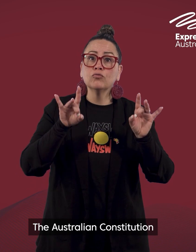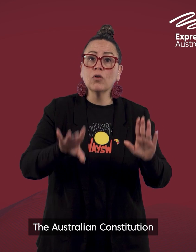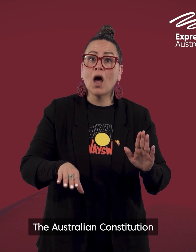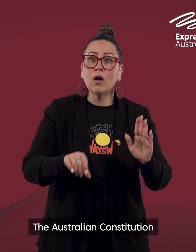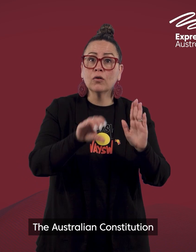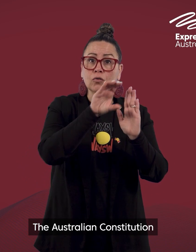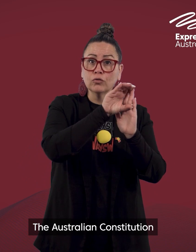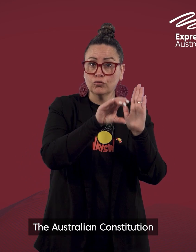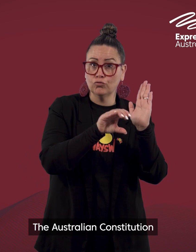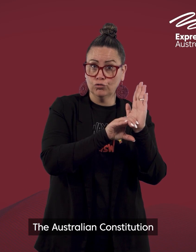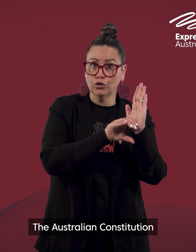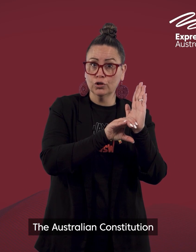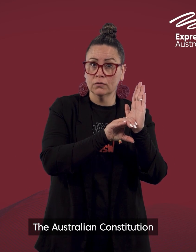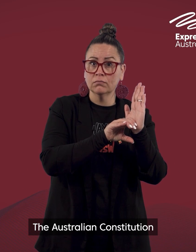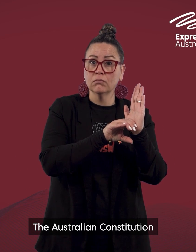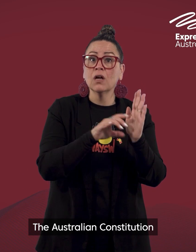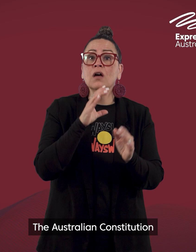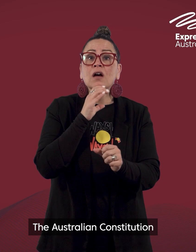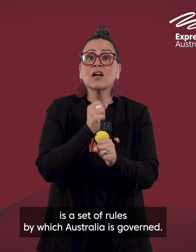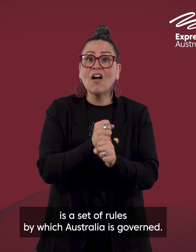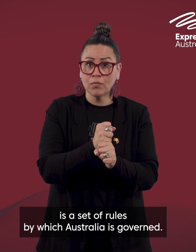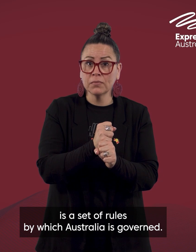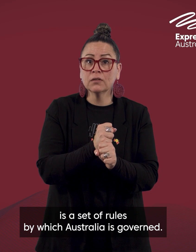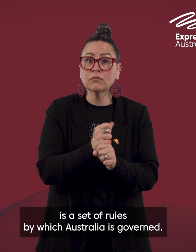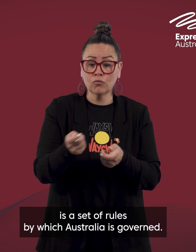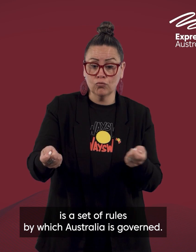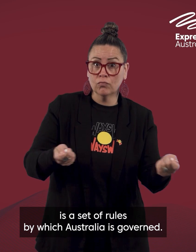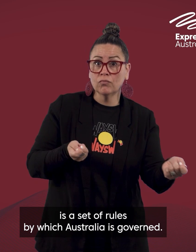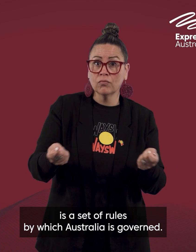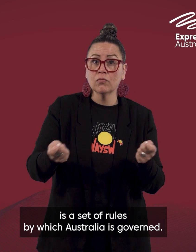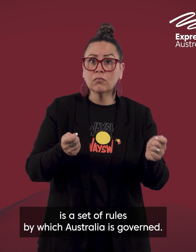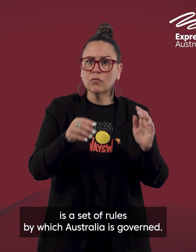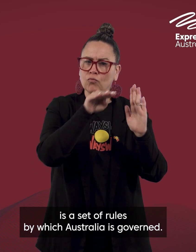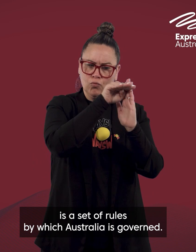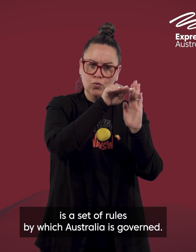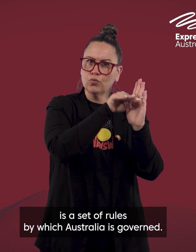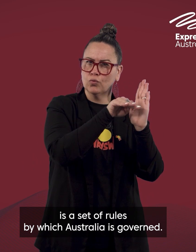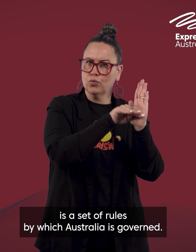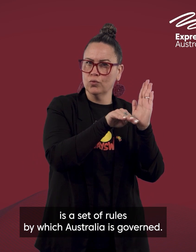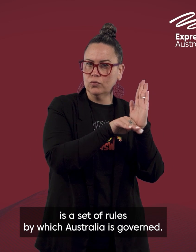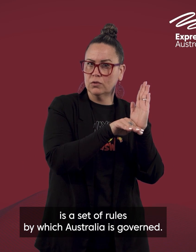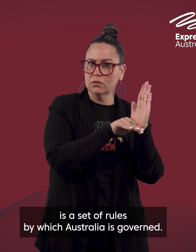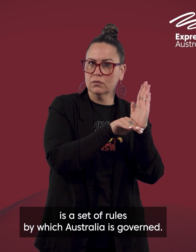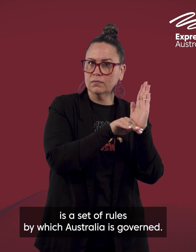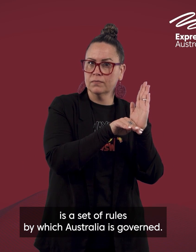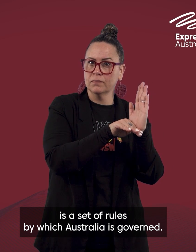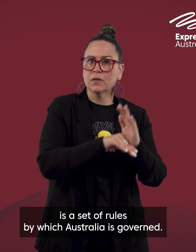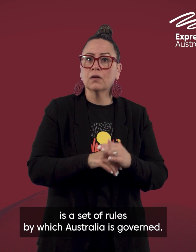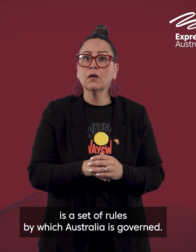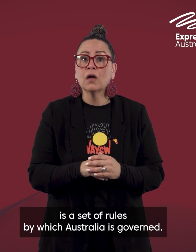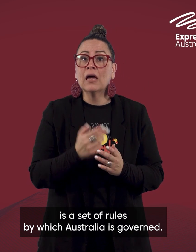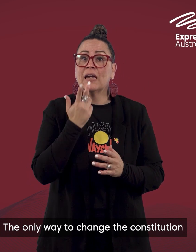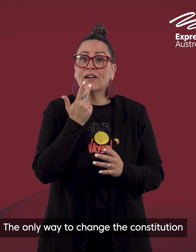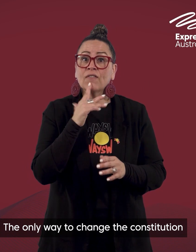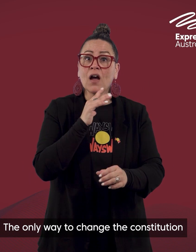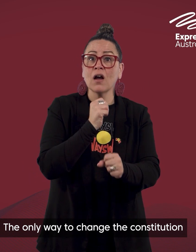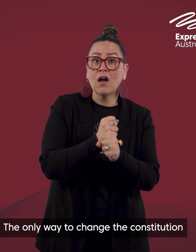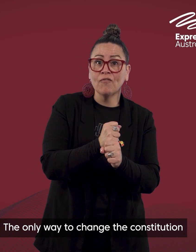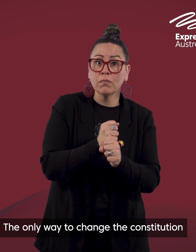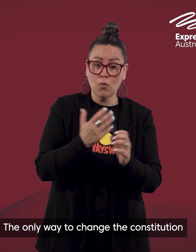The Australian Constitution is a set of rules by which Australia is governed. The only way